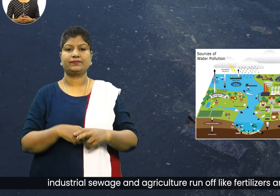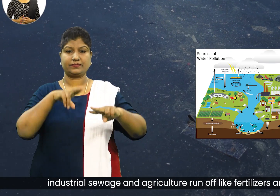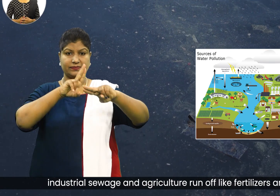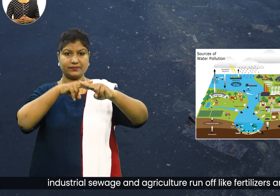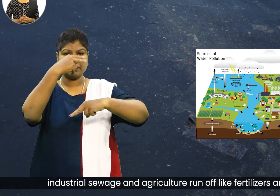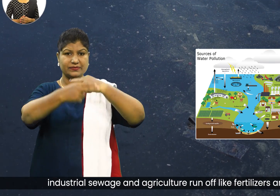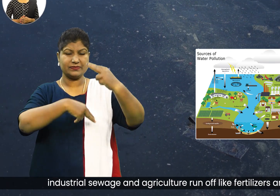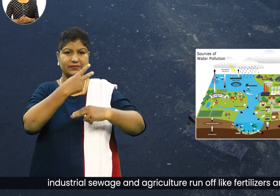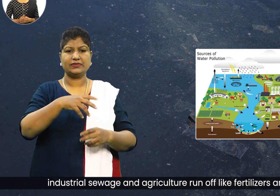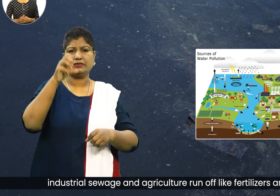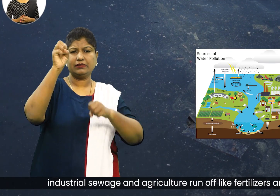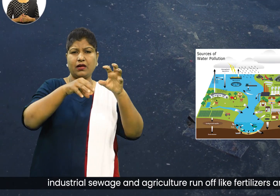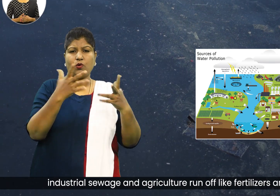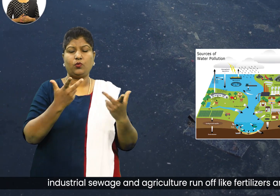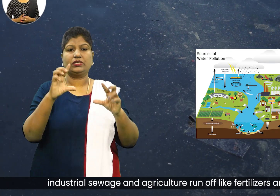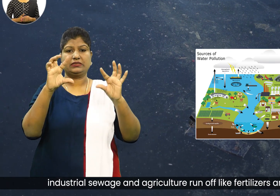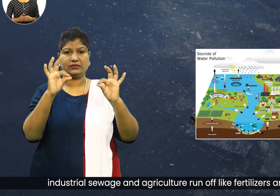industrial sewage,